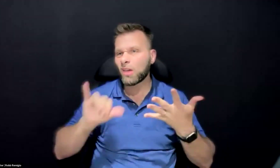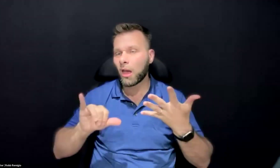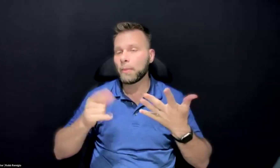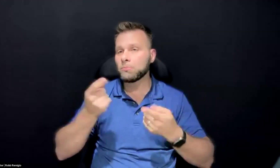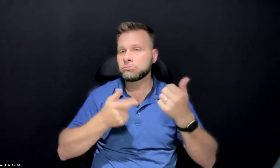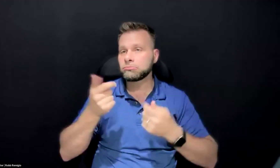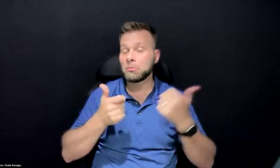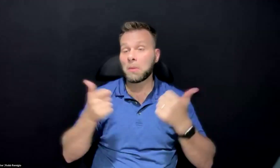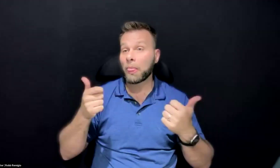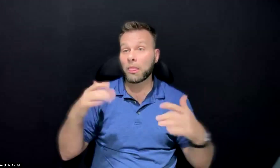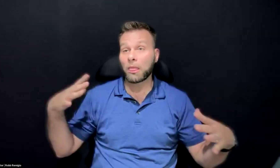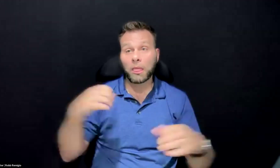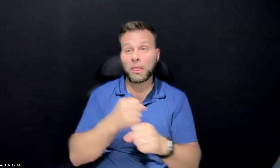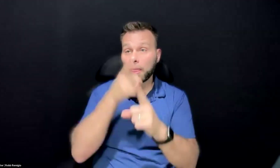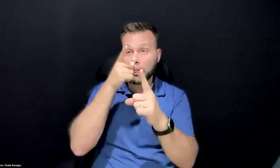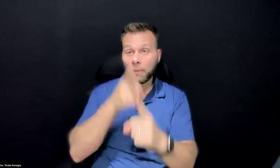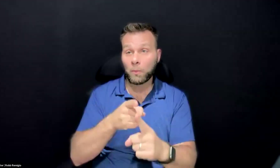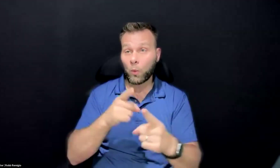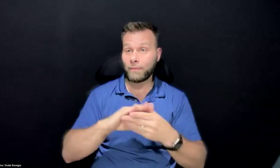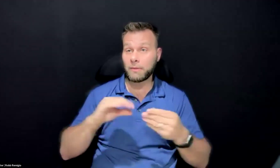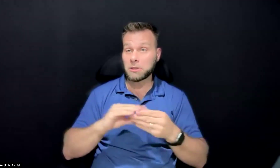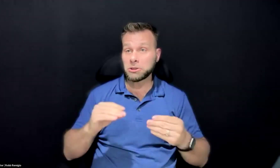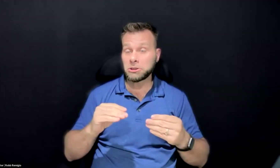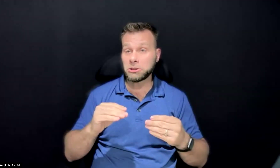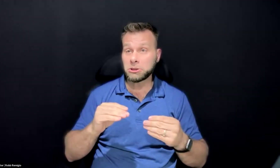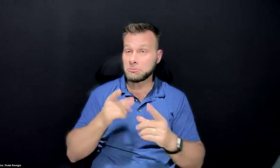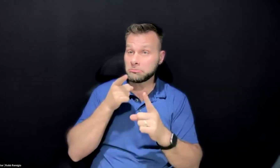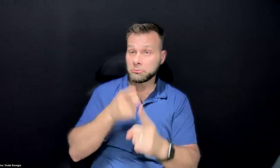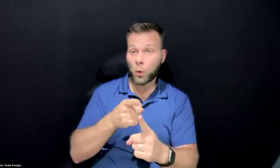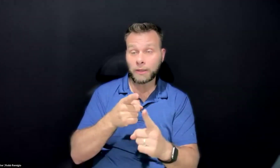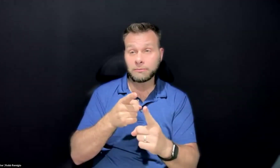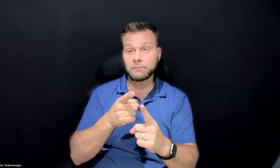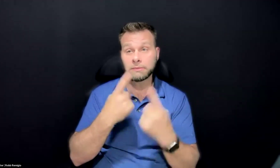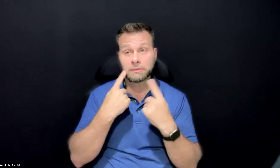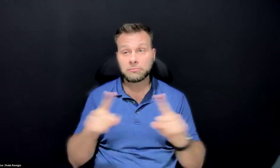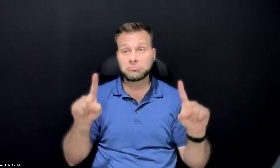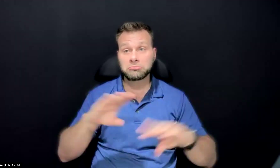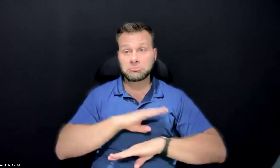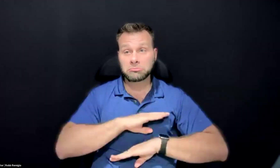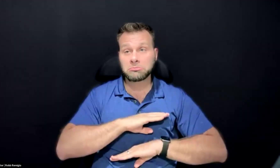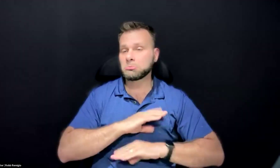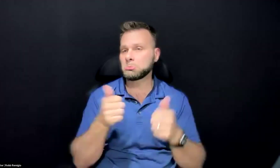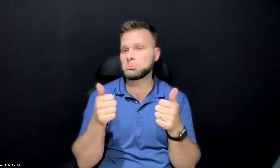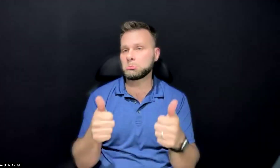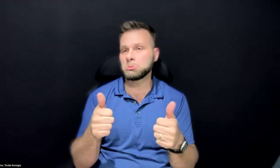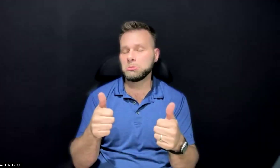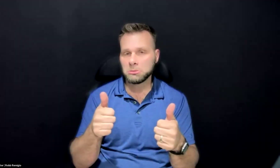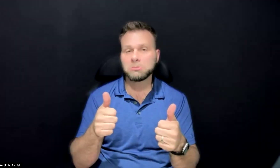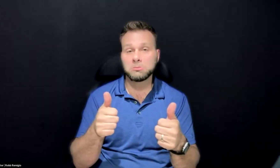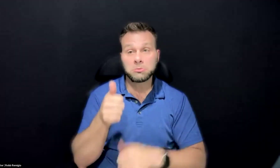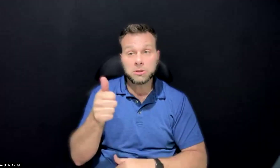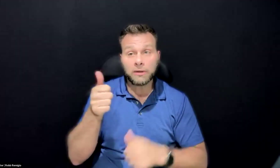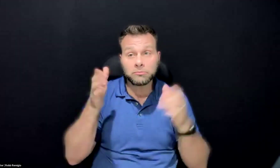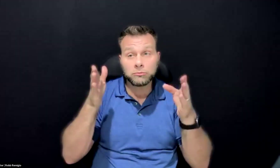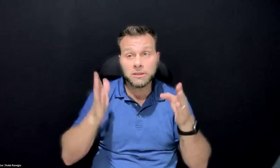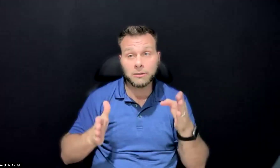the overall message being conveyed is being conveyed, that's great. And you as the presenter may